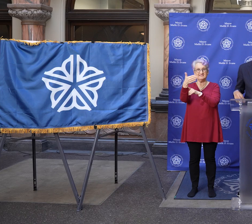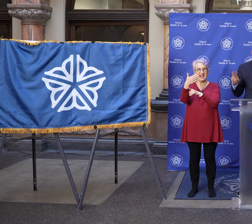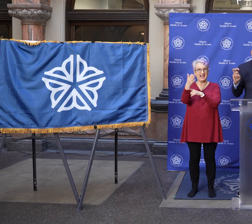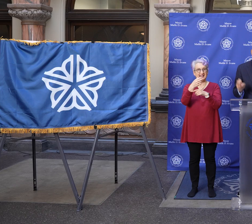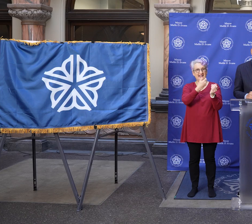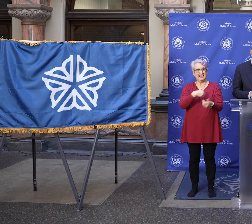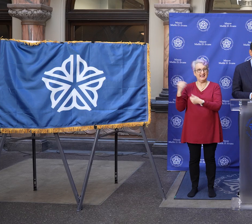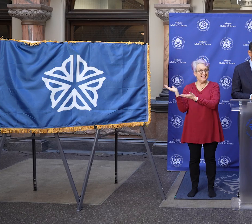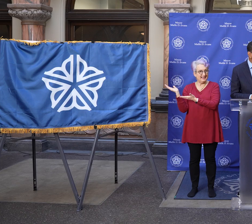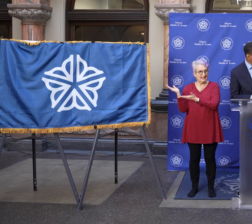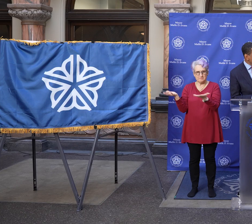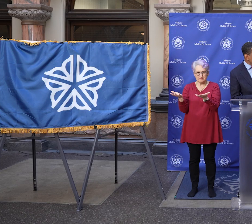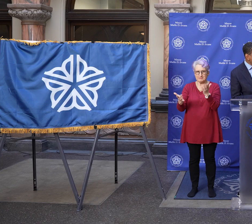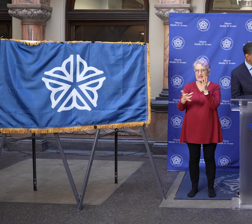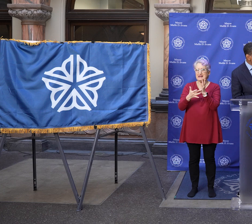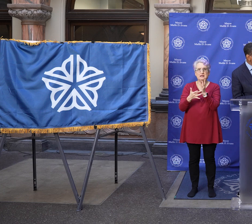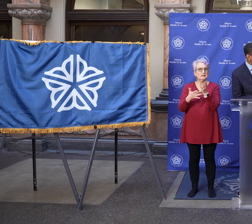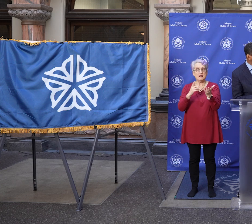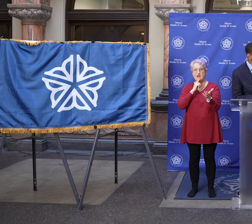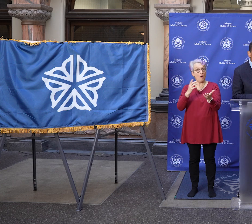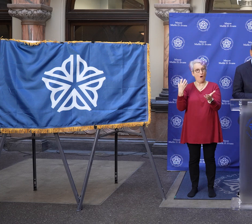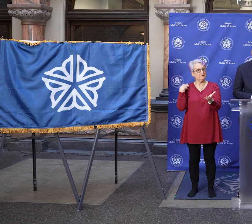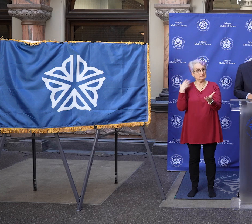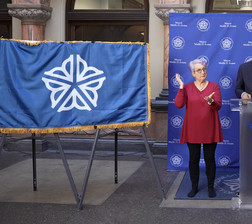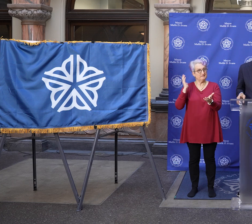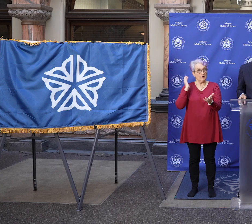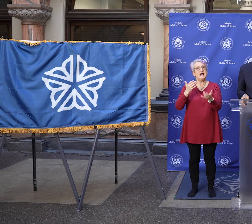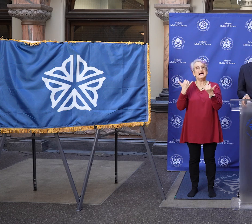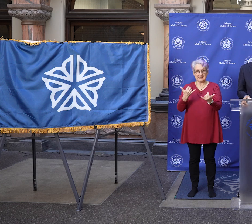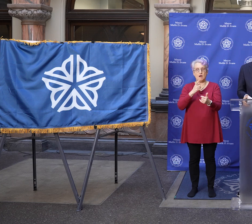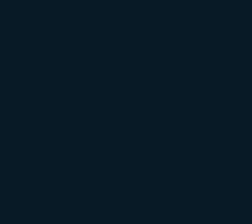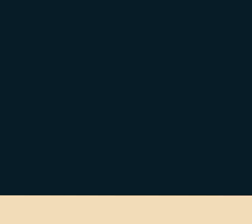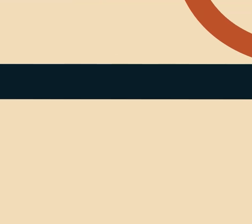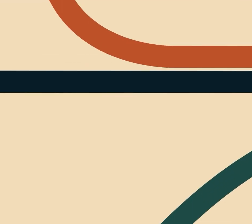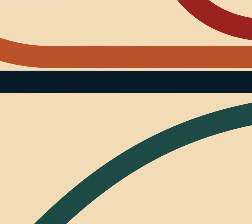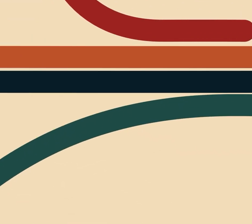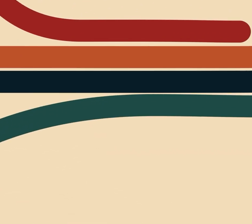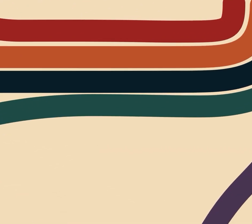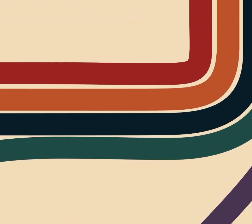technically was not the official flag. It was always this old one. Any questions?